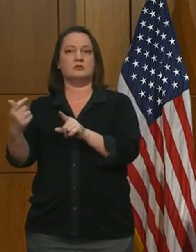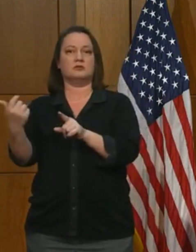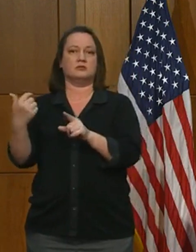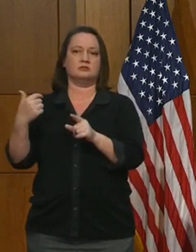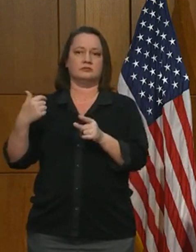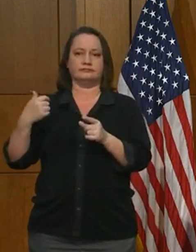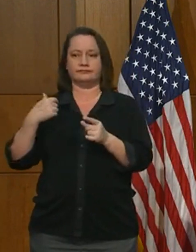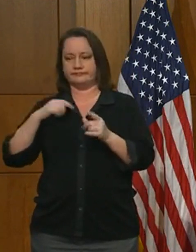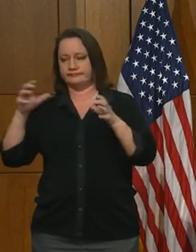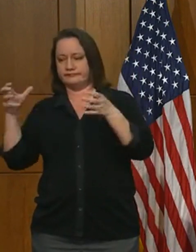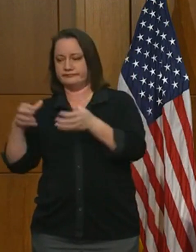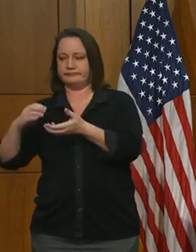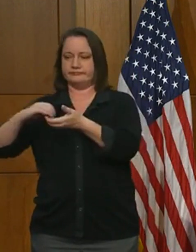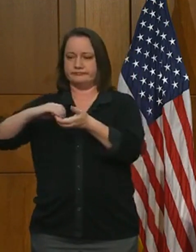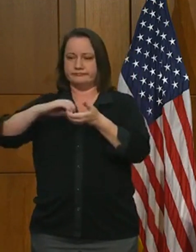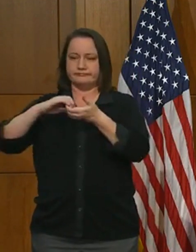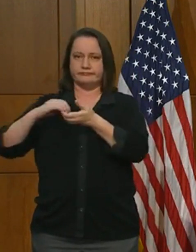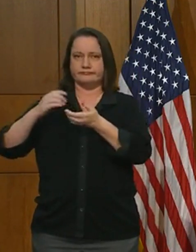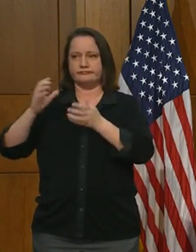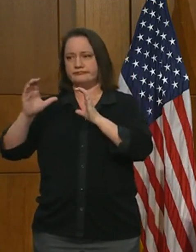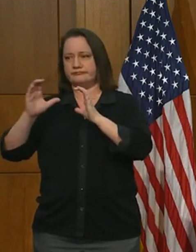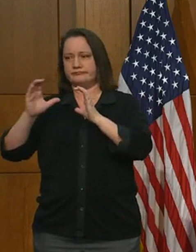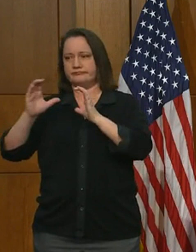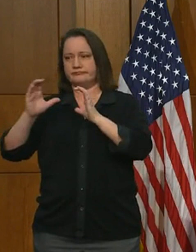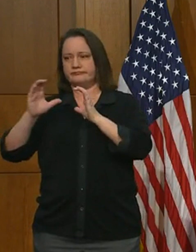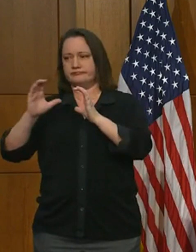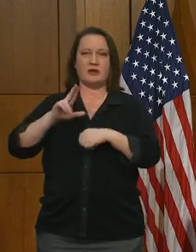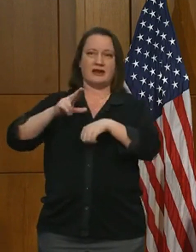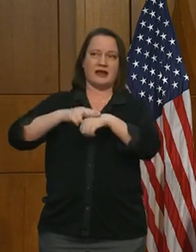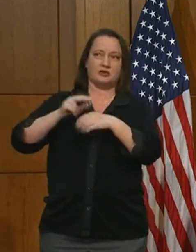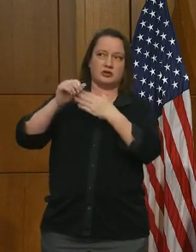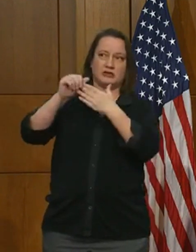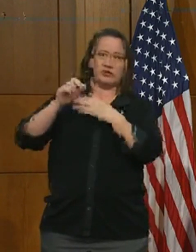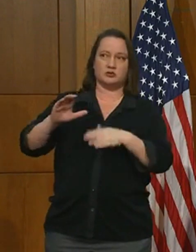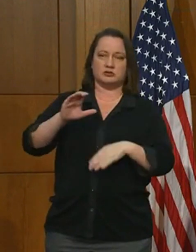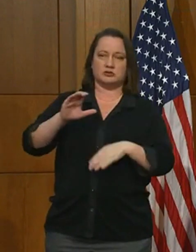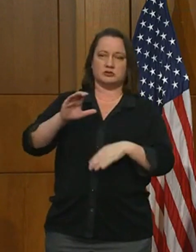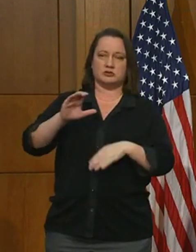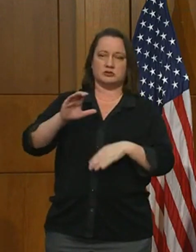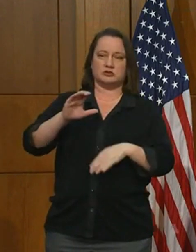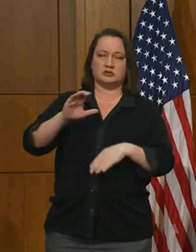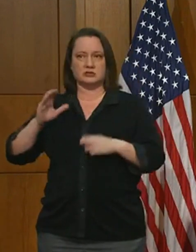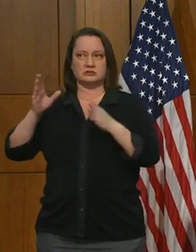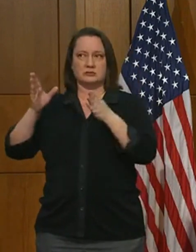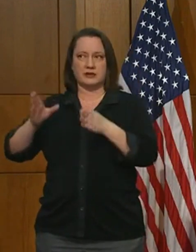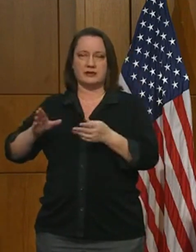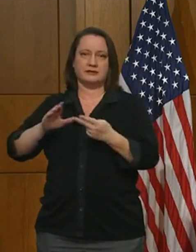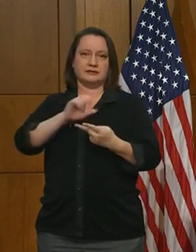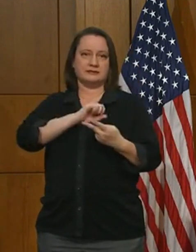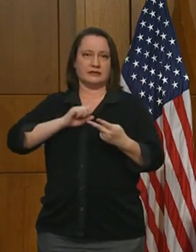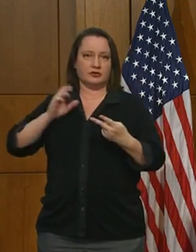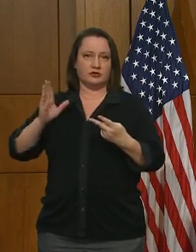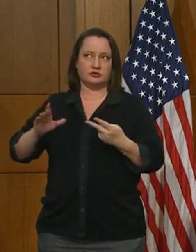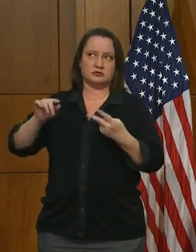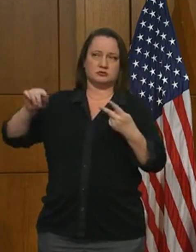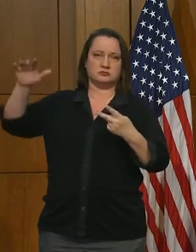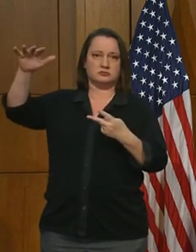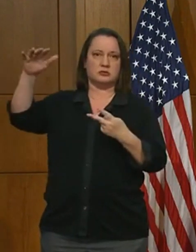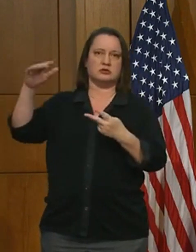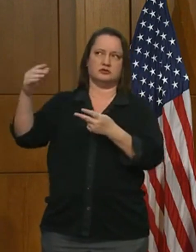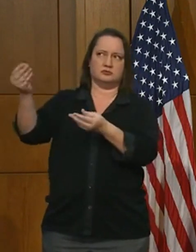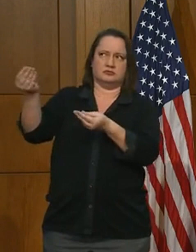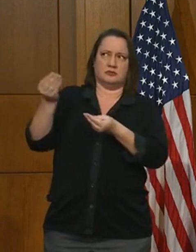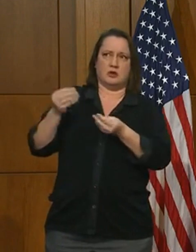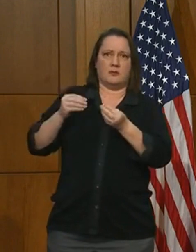our national leaders, our congressmen and senators to allow us more resources to deal with the homelessness issue